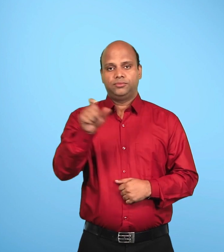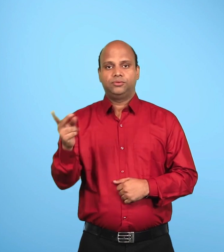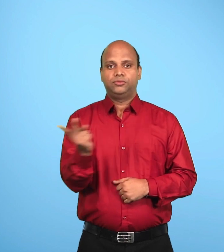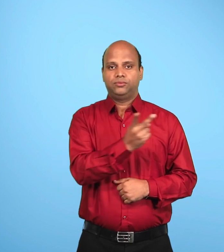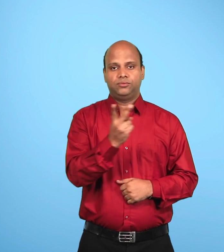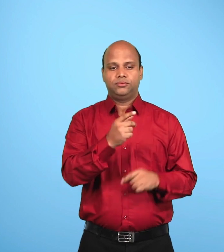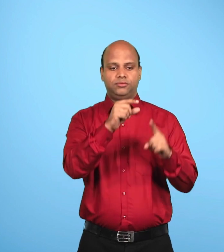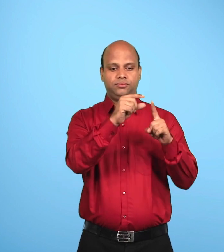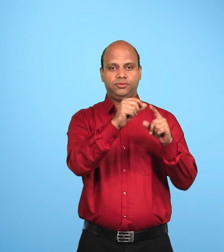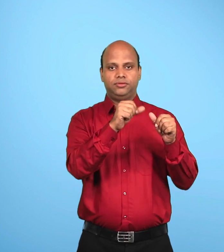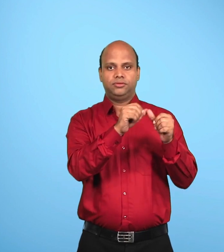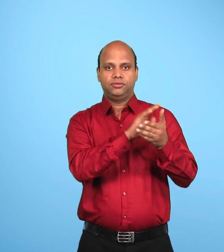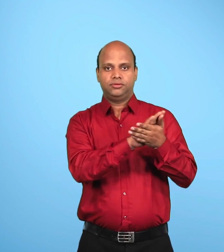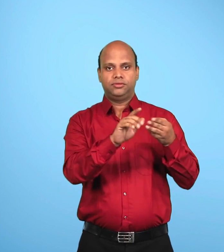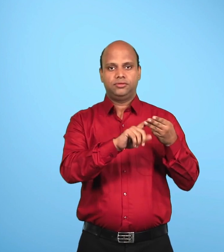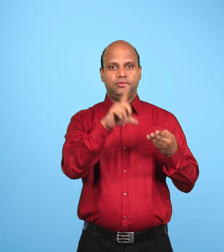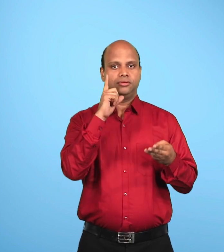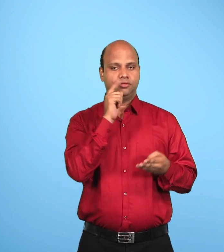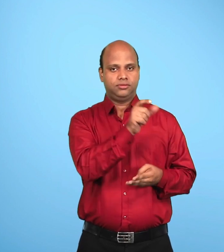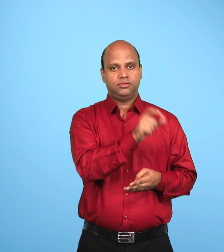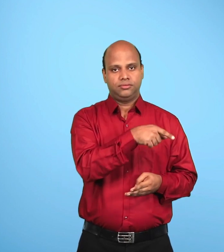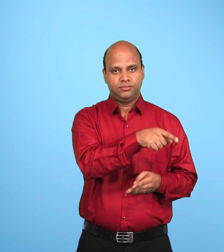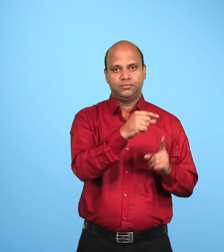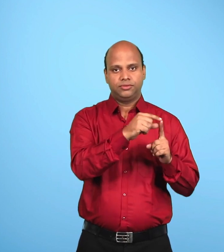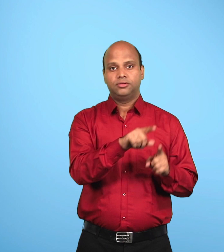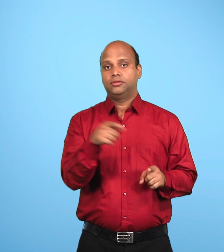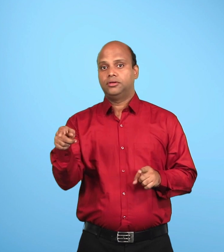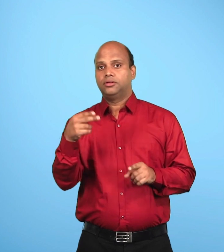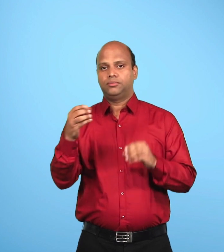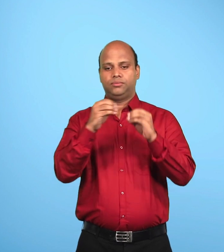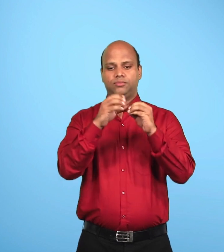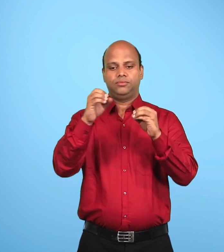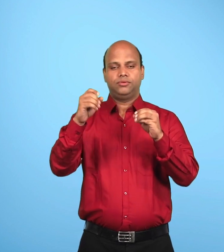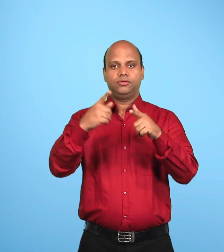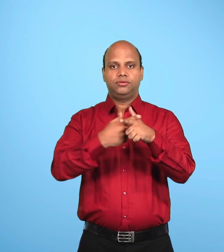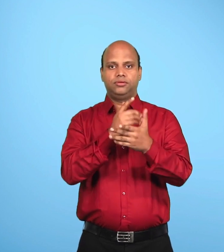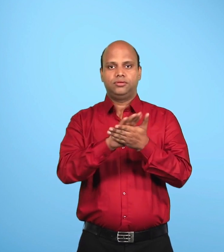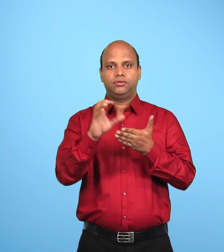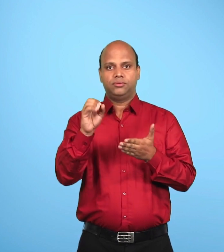Paheli and Bujo went on vacation to many places of interest.